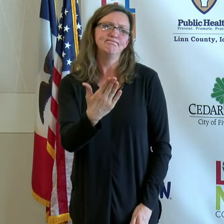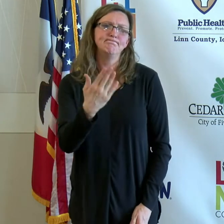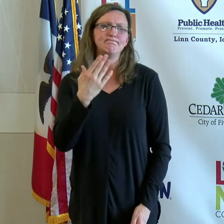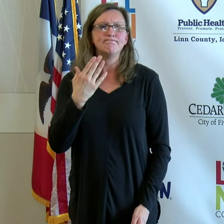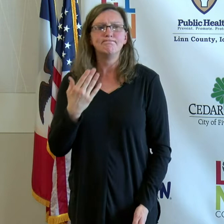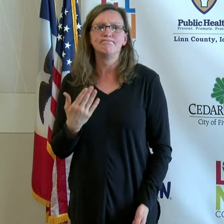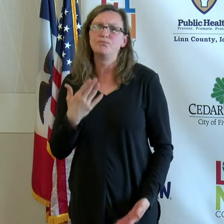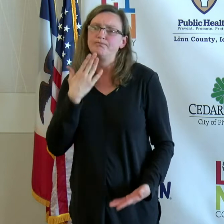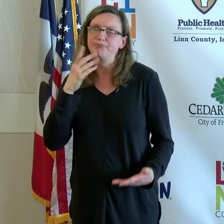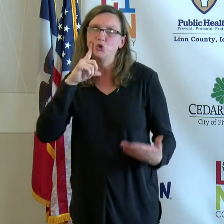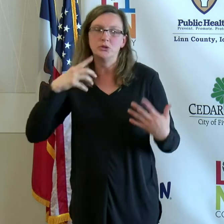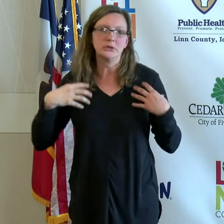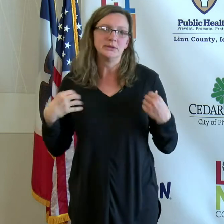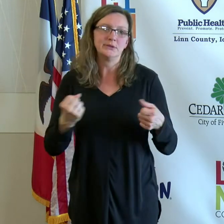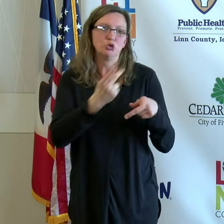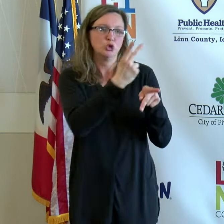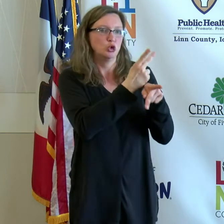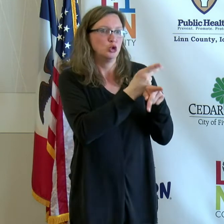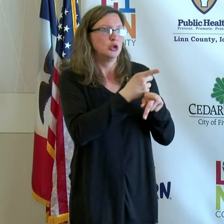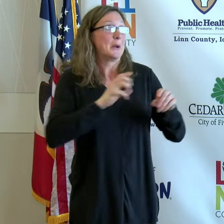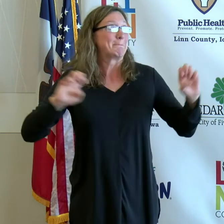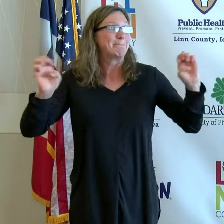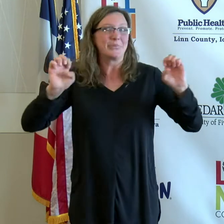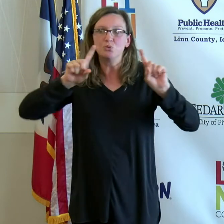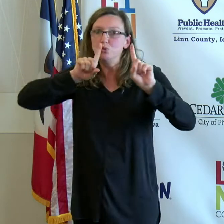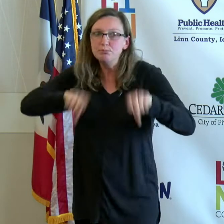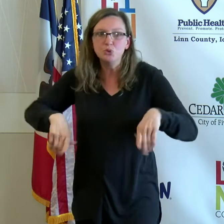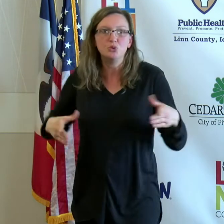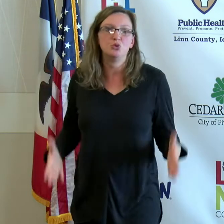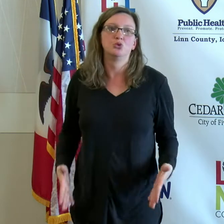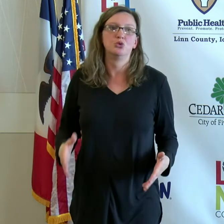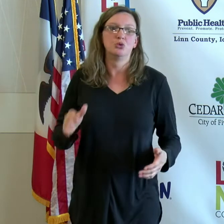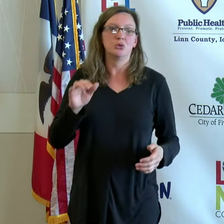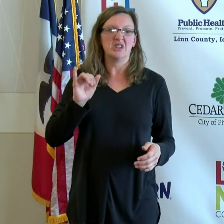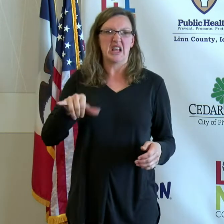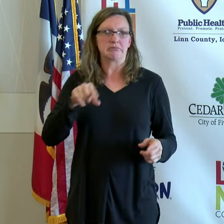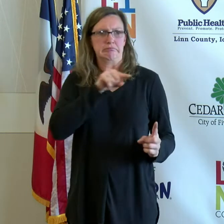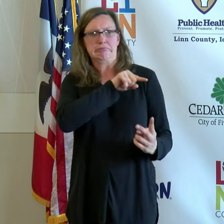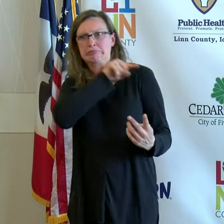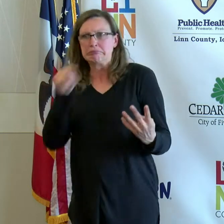and social safety net heroes. Thank you.